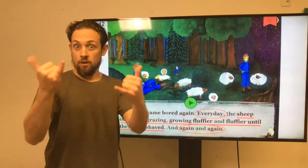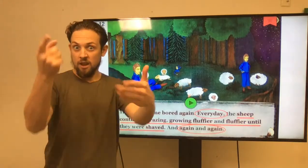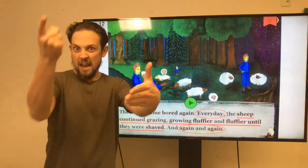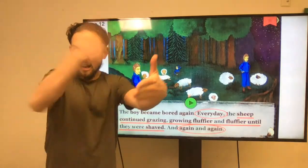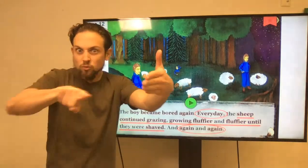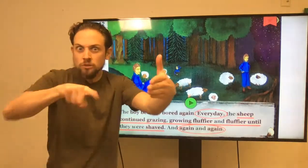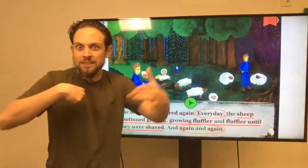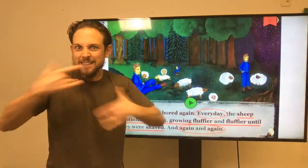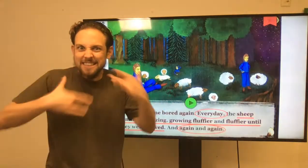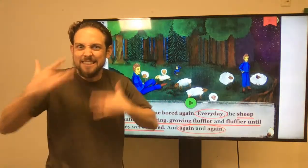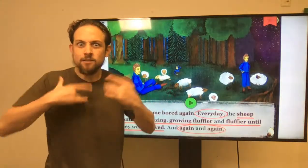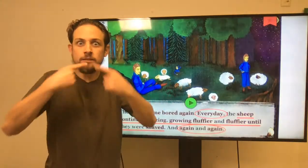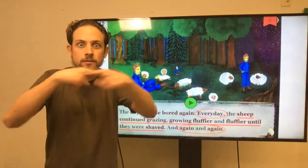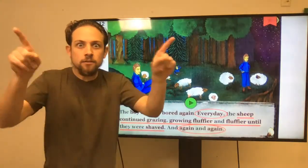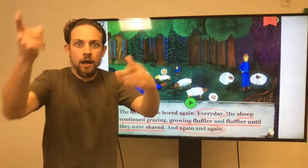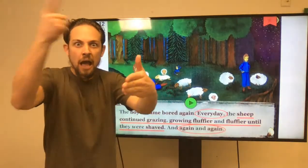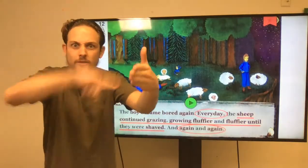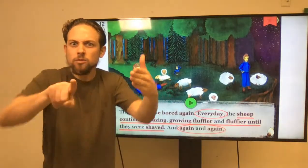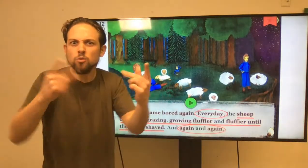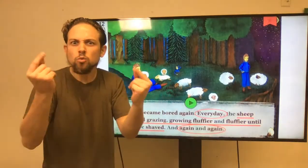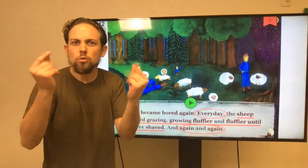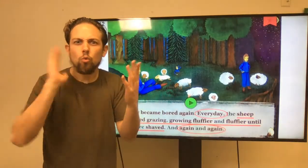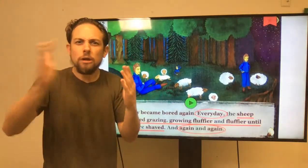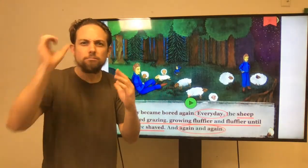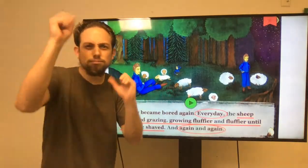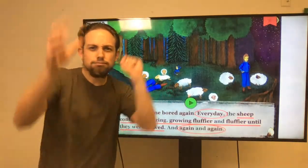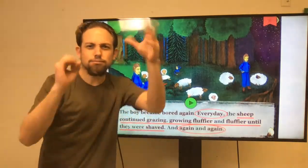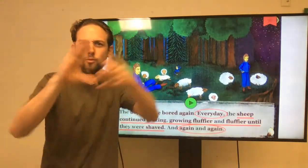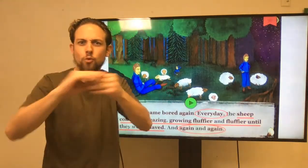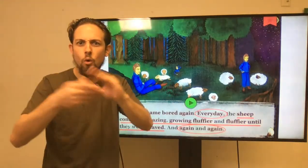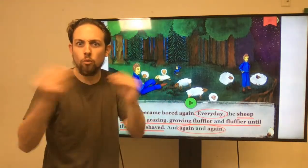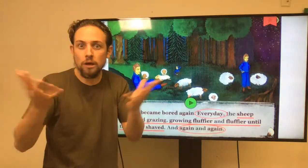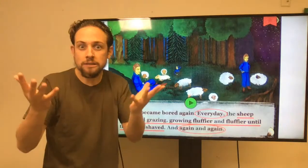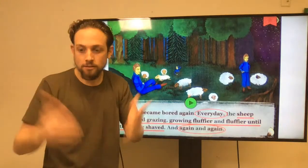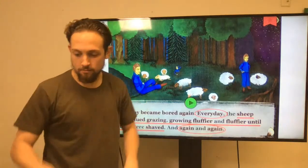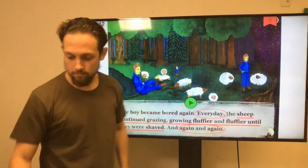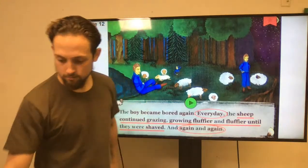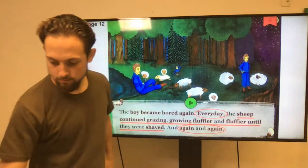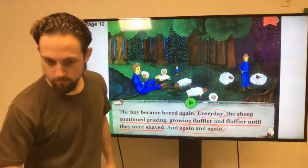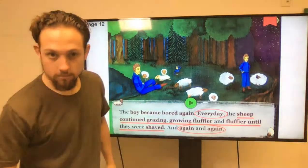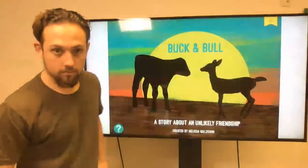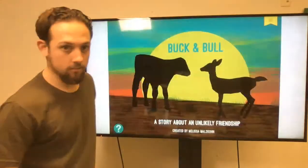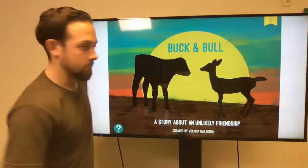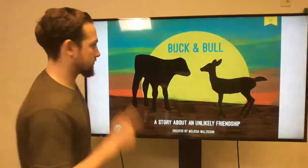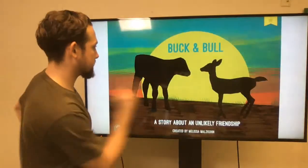do related to this book. Next week, I'm excited to announce that I will be signing the story,